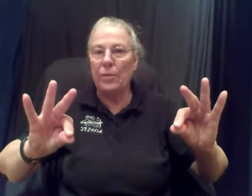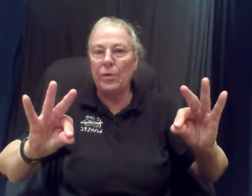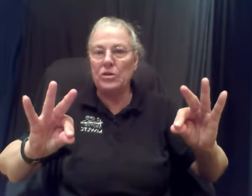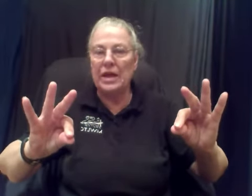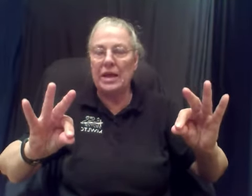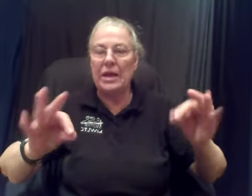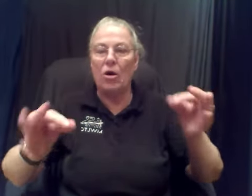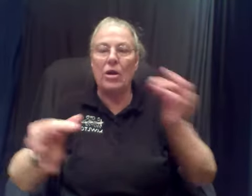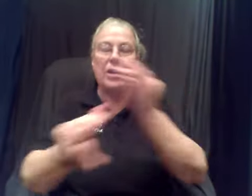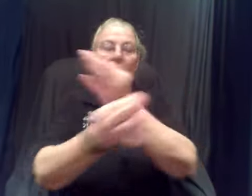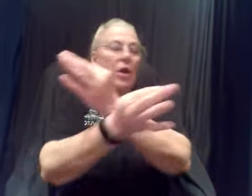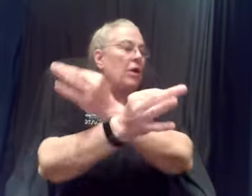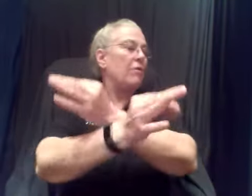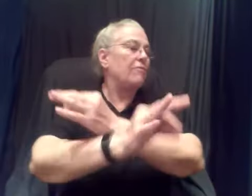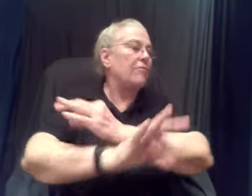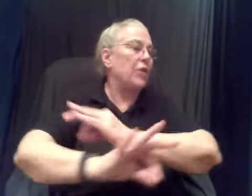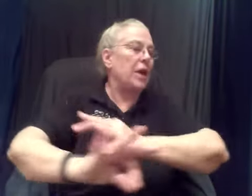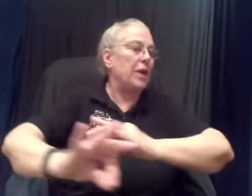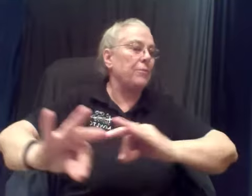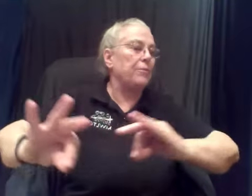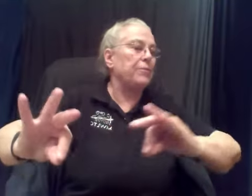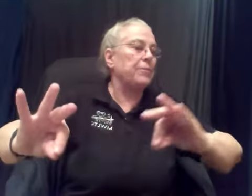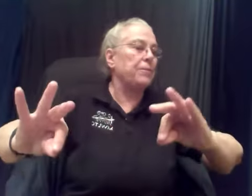person ending on it. Free.